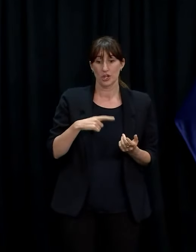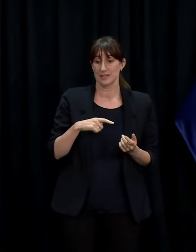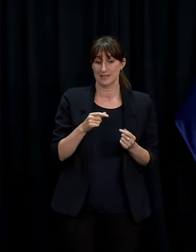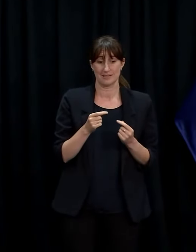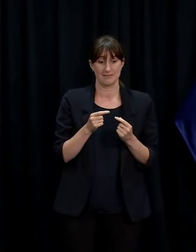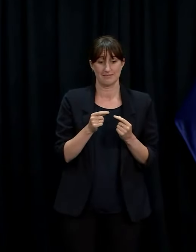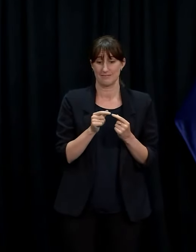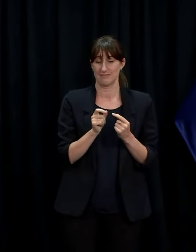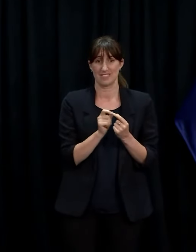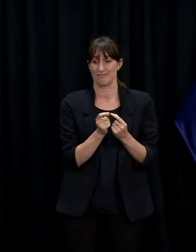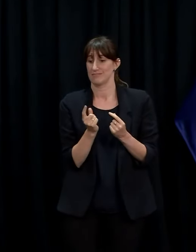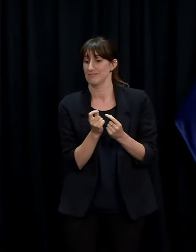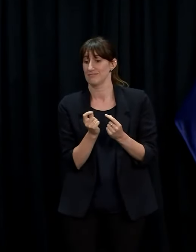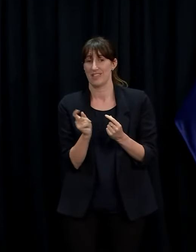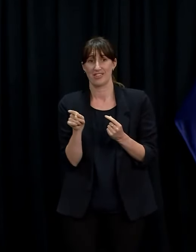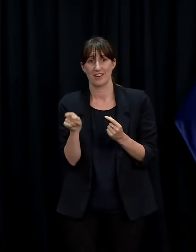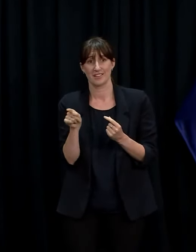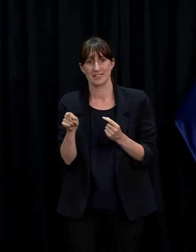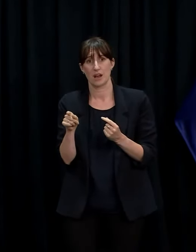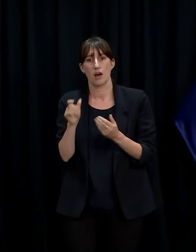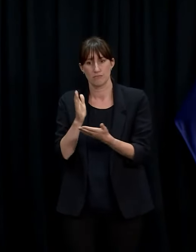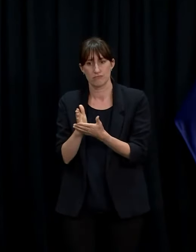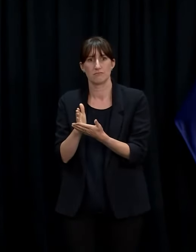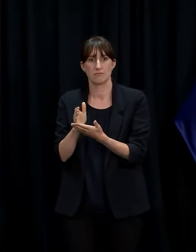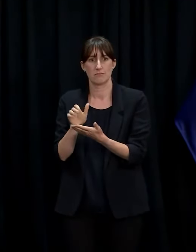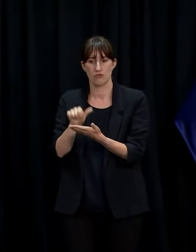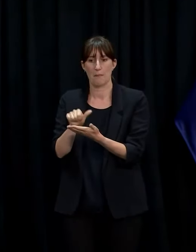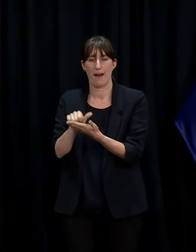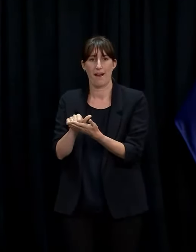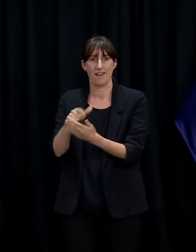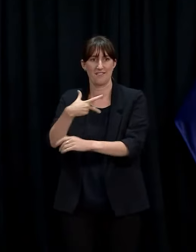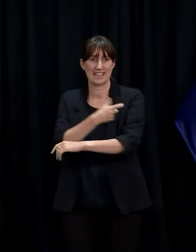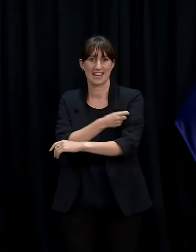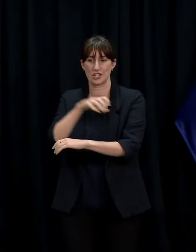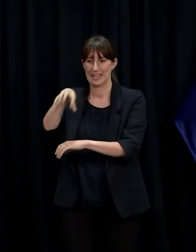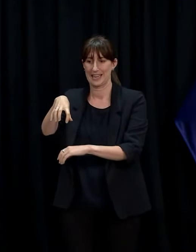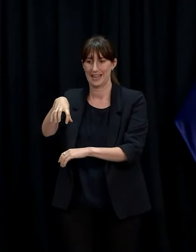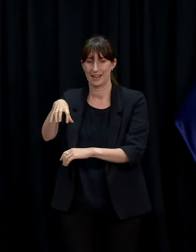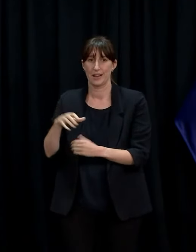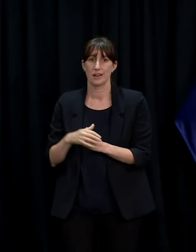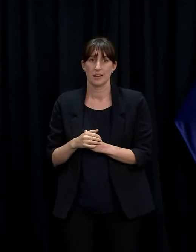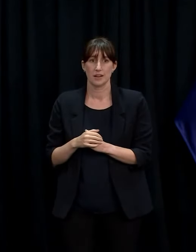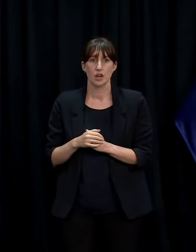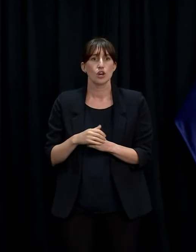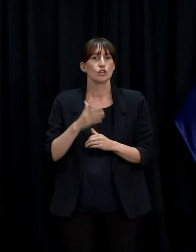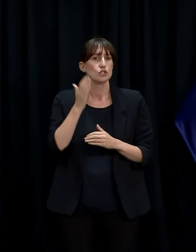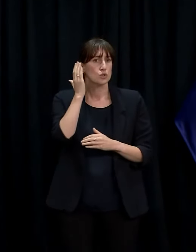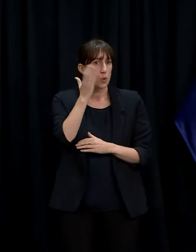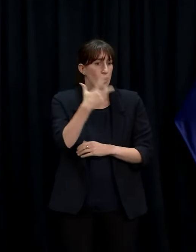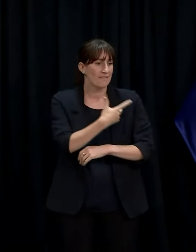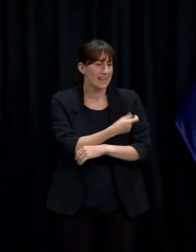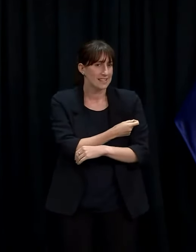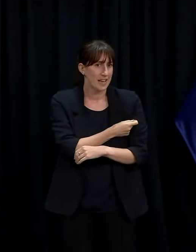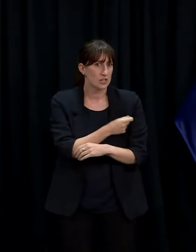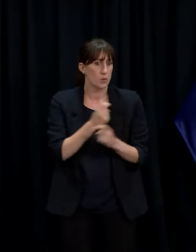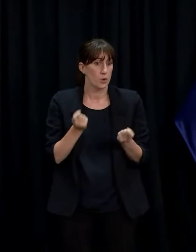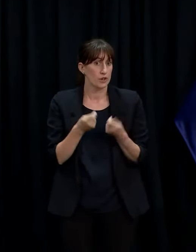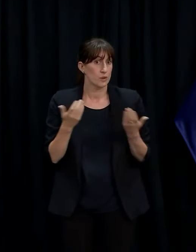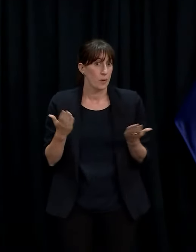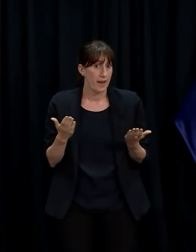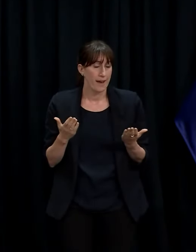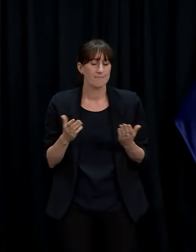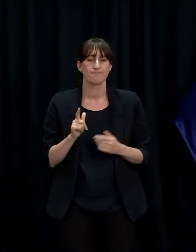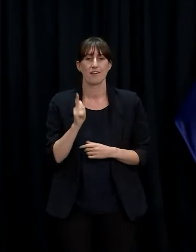at a local vaccination clinic. So where school-based vaccinations can make a difference is in those more isolated communities